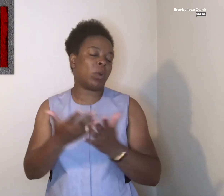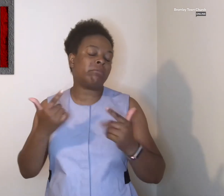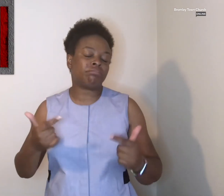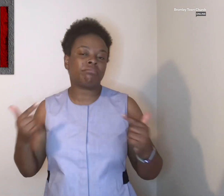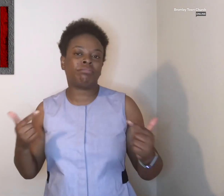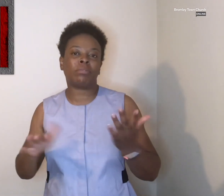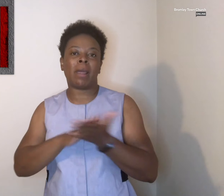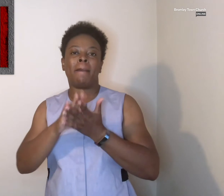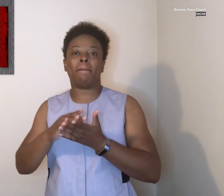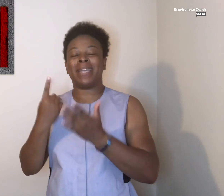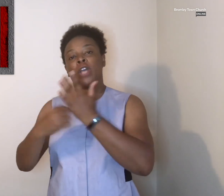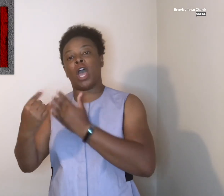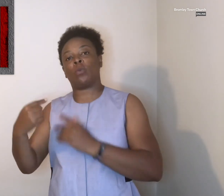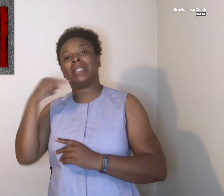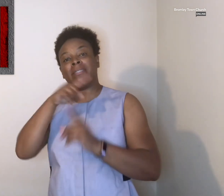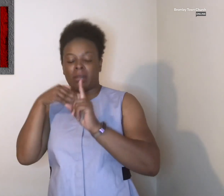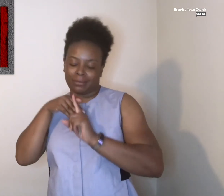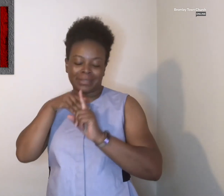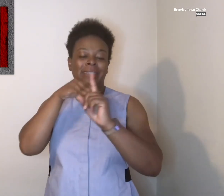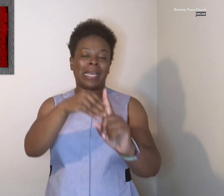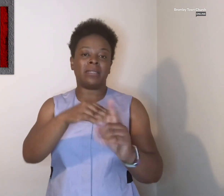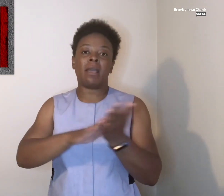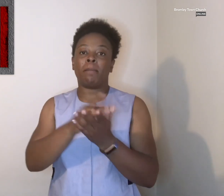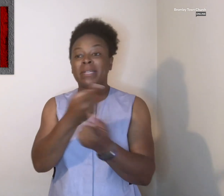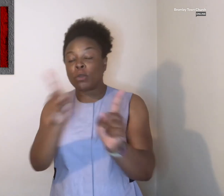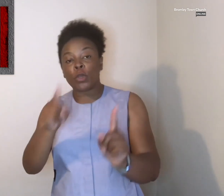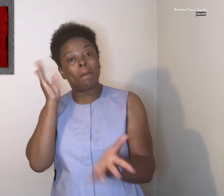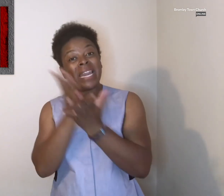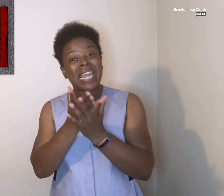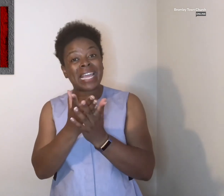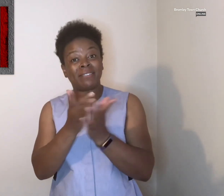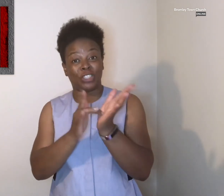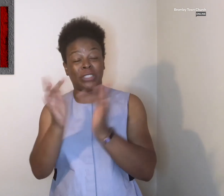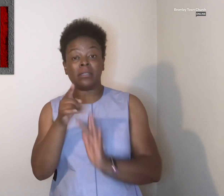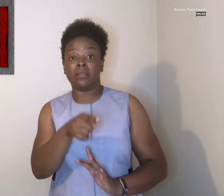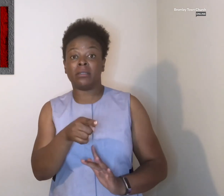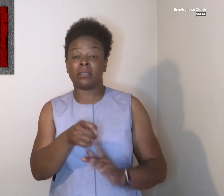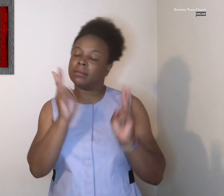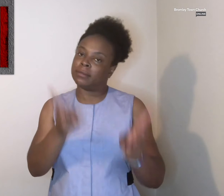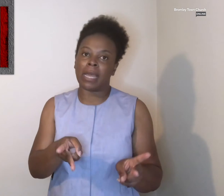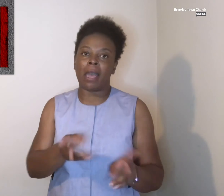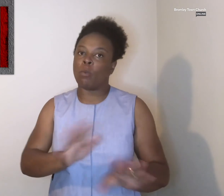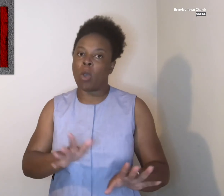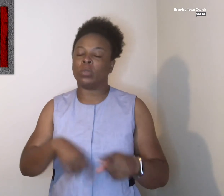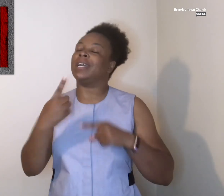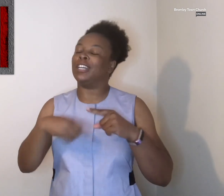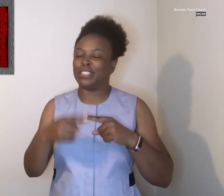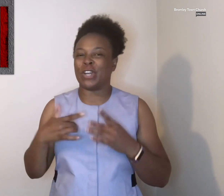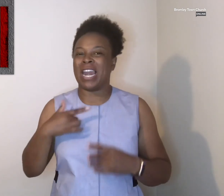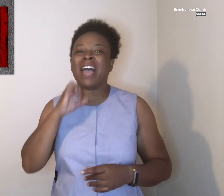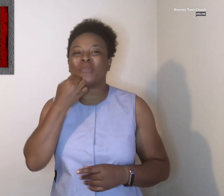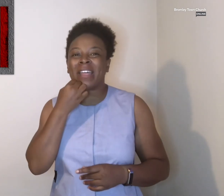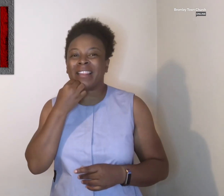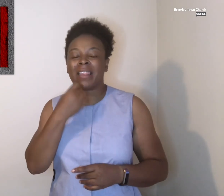whoever believes in him shall not perish, but have eternal life. For God did not send his Son into the world to condemn the